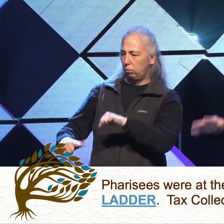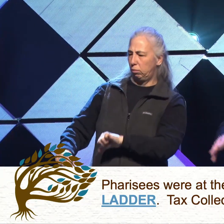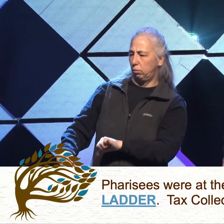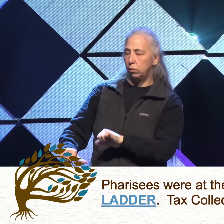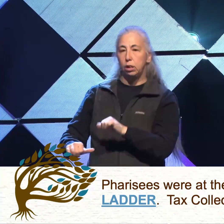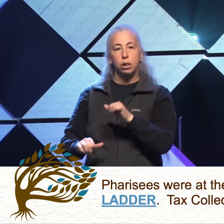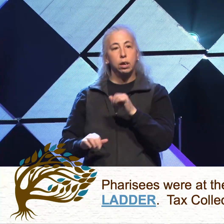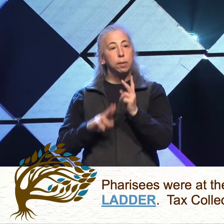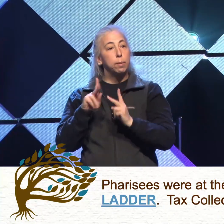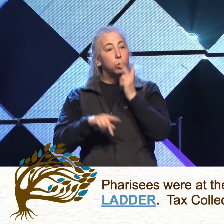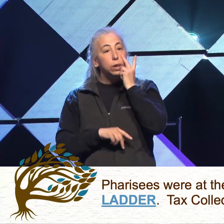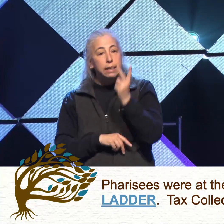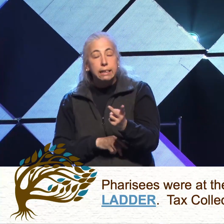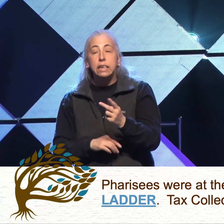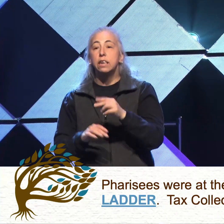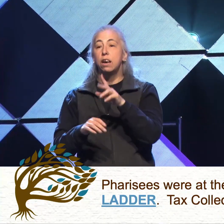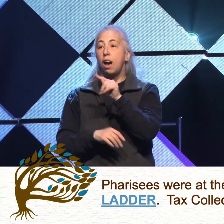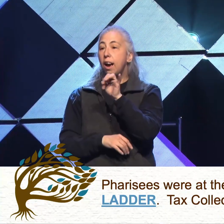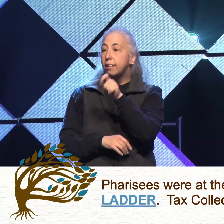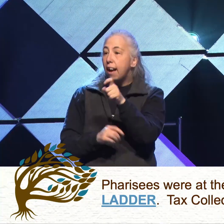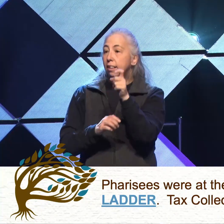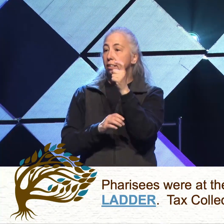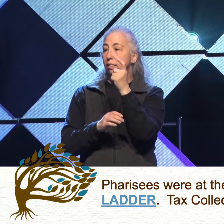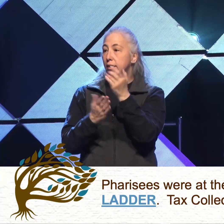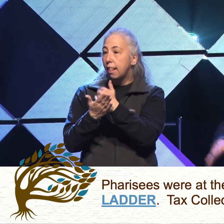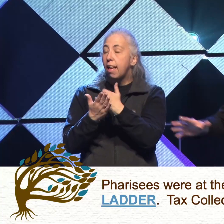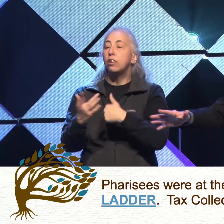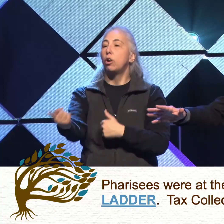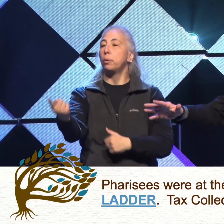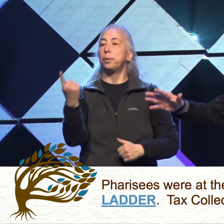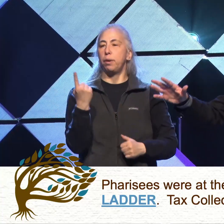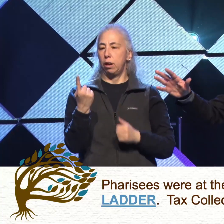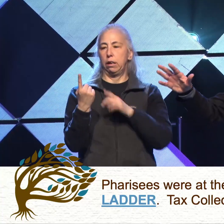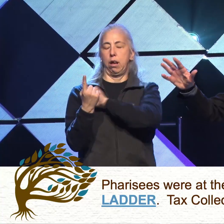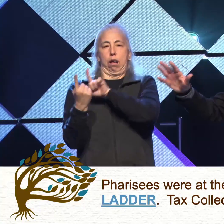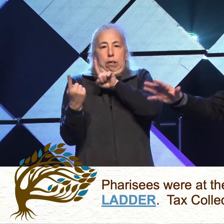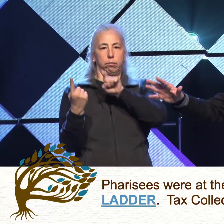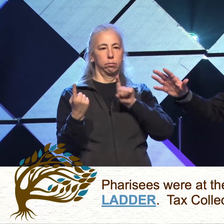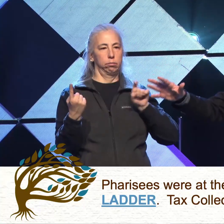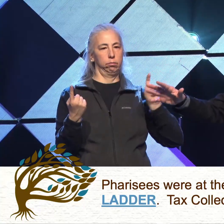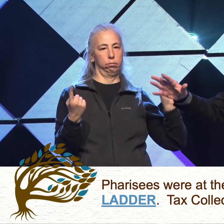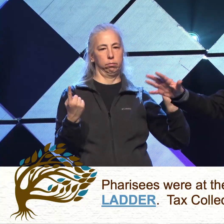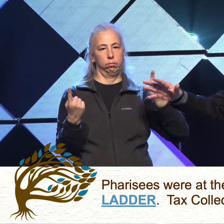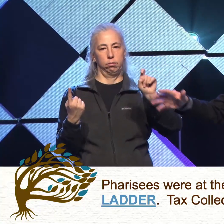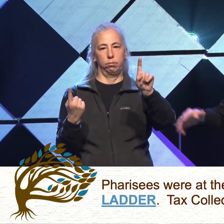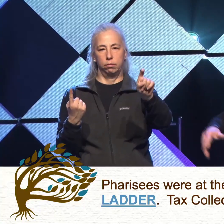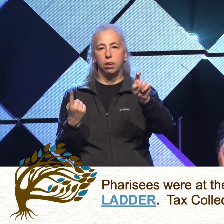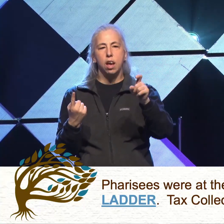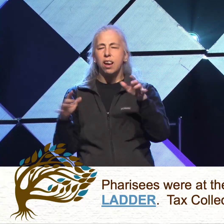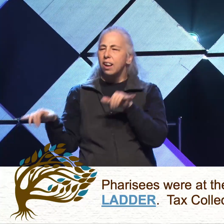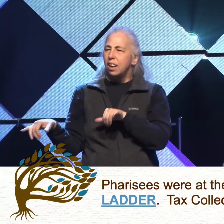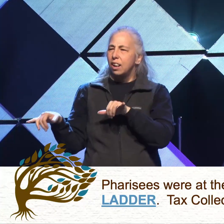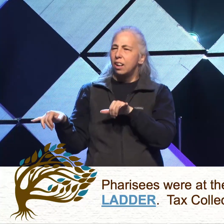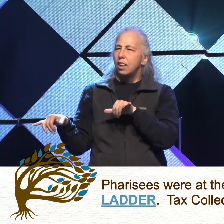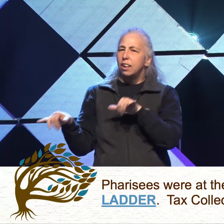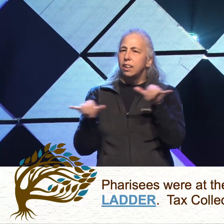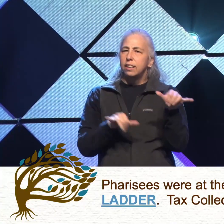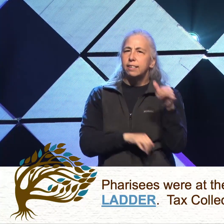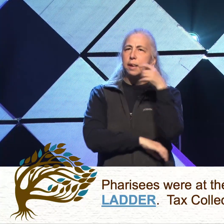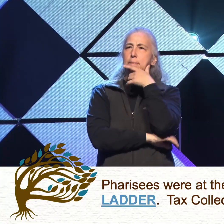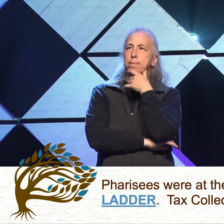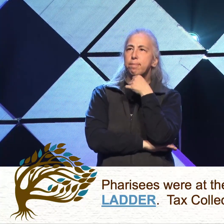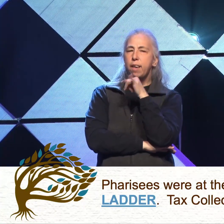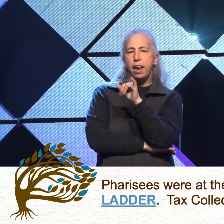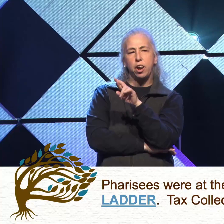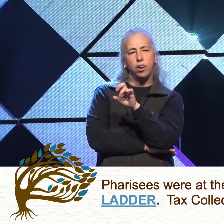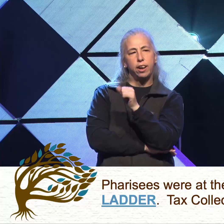the street to get away from a tax collector. Much different than how we think of the IRS today. We